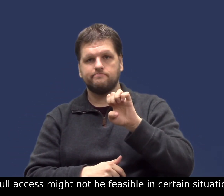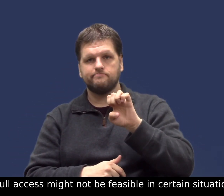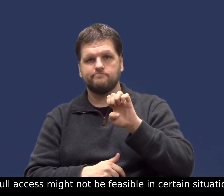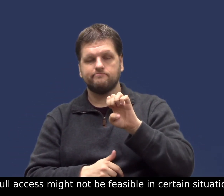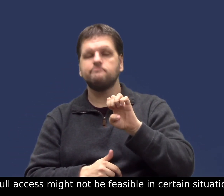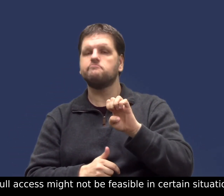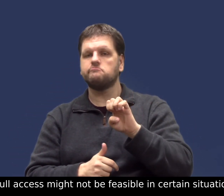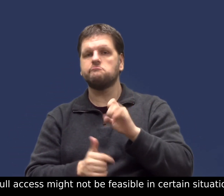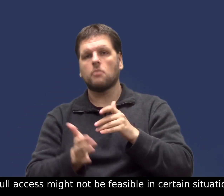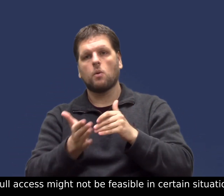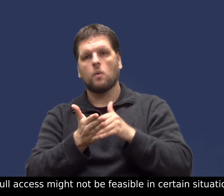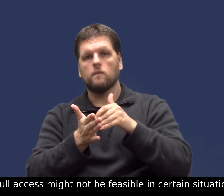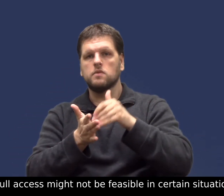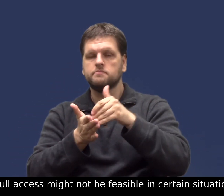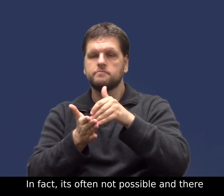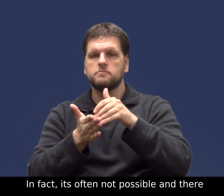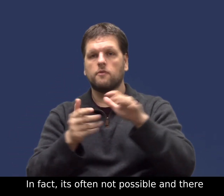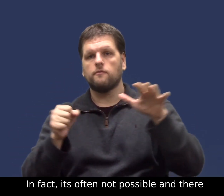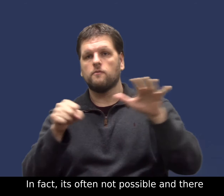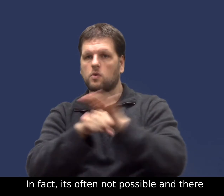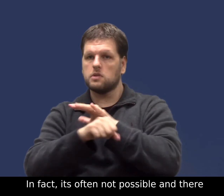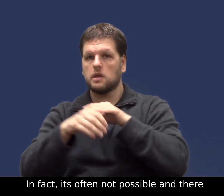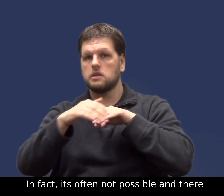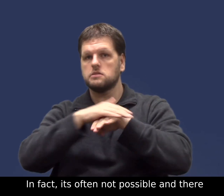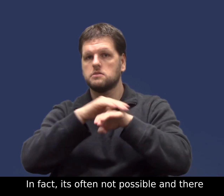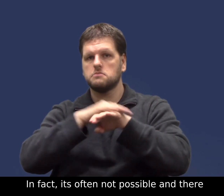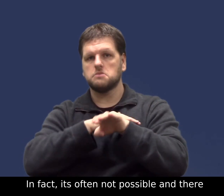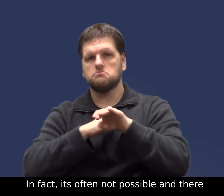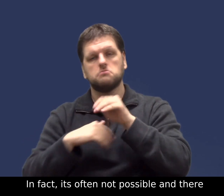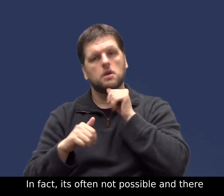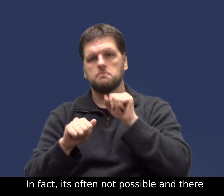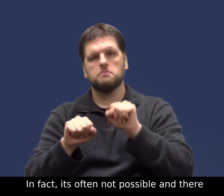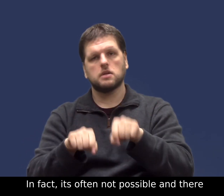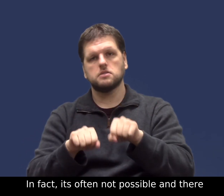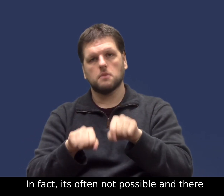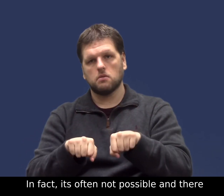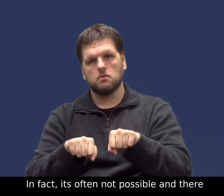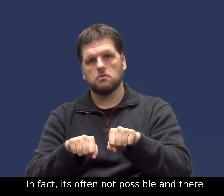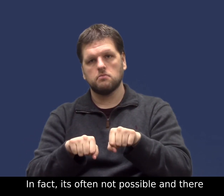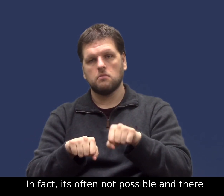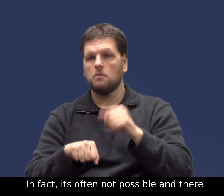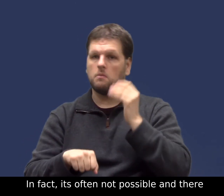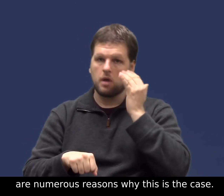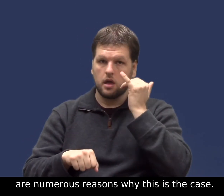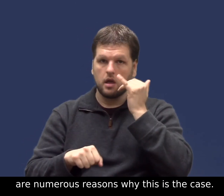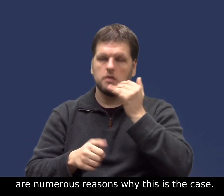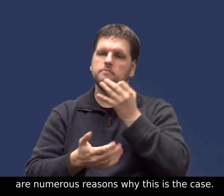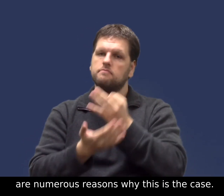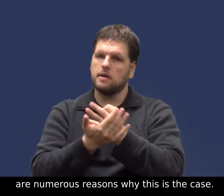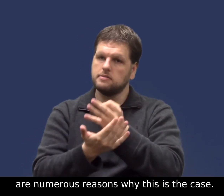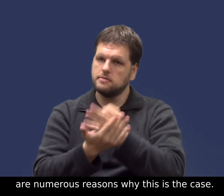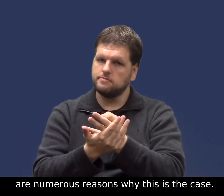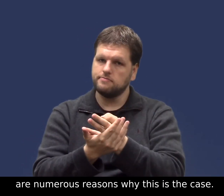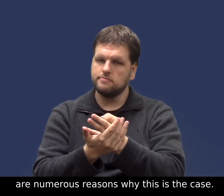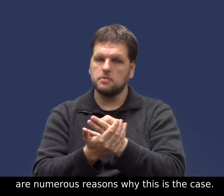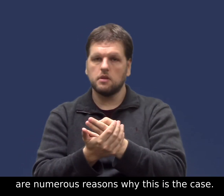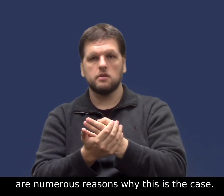in certain situations. In fact, it's often not possible, and there are numerous reasons why this is the